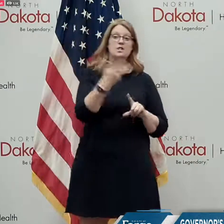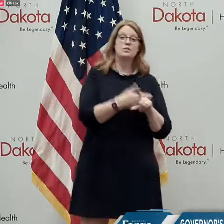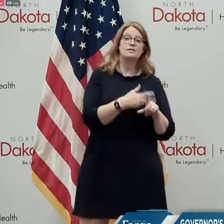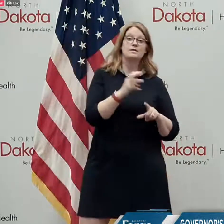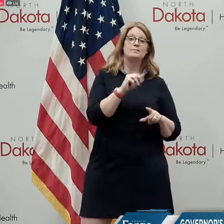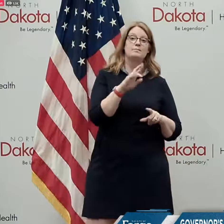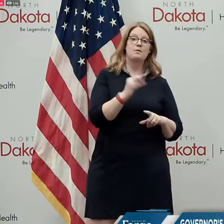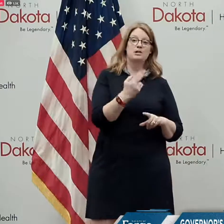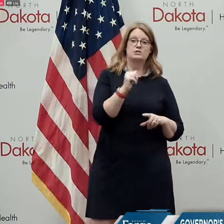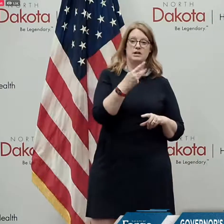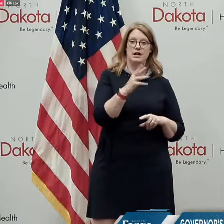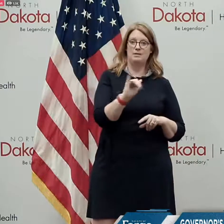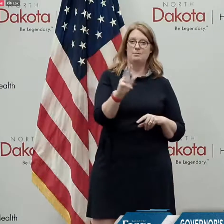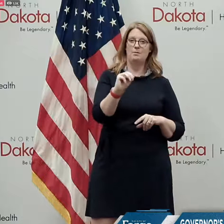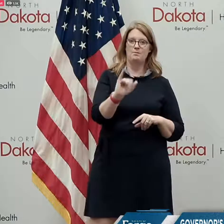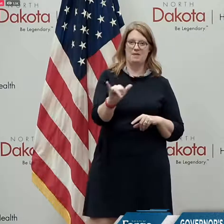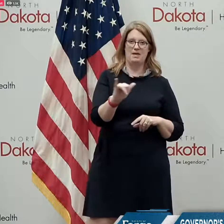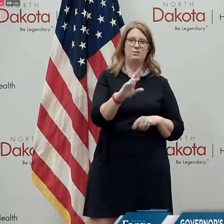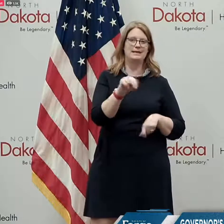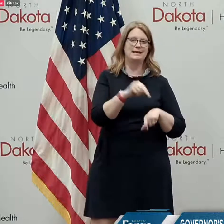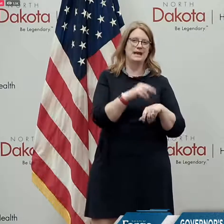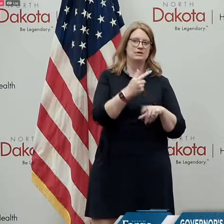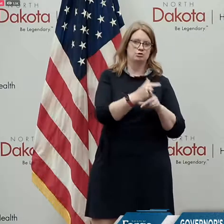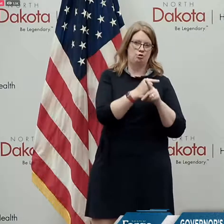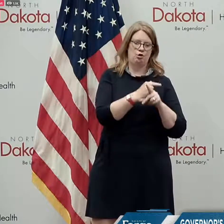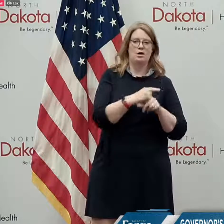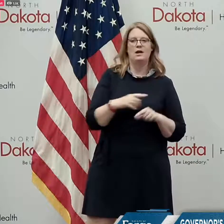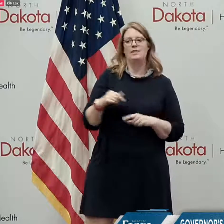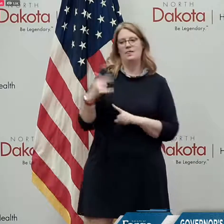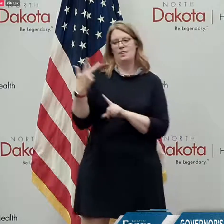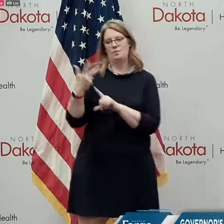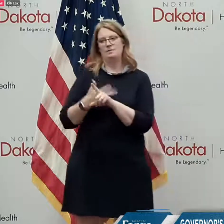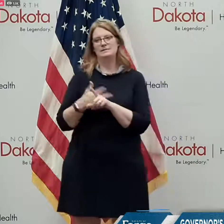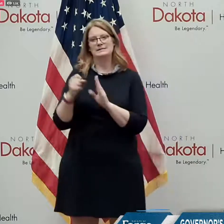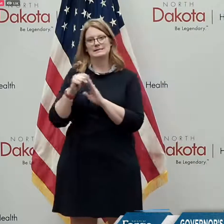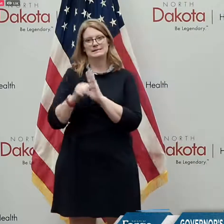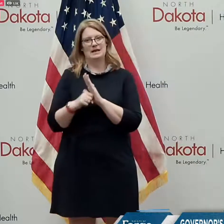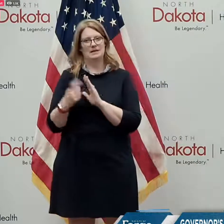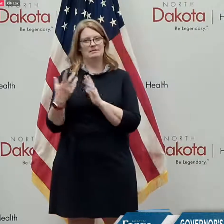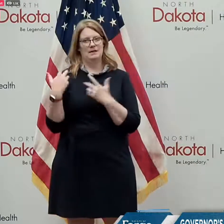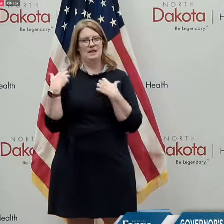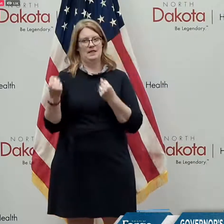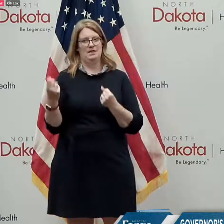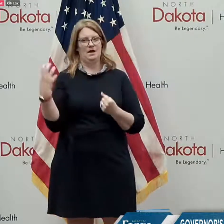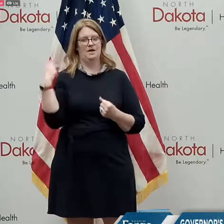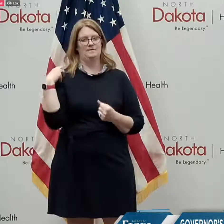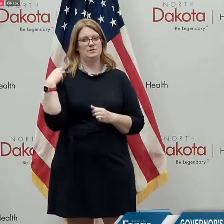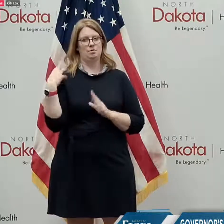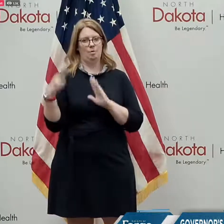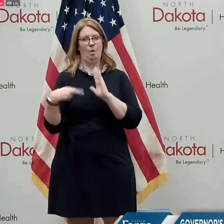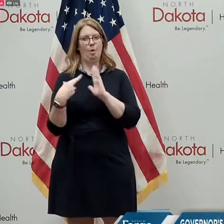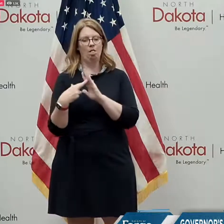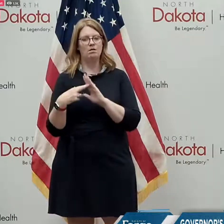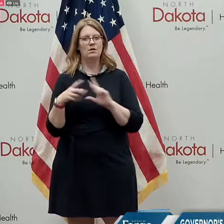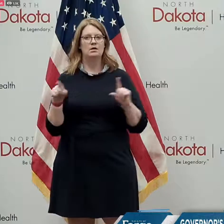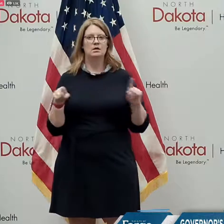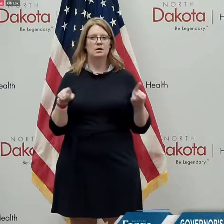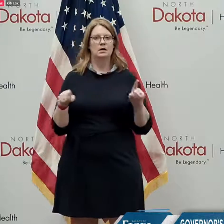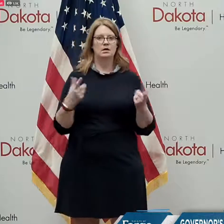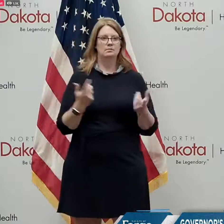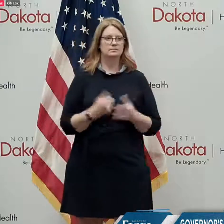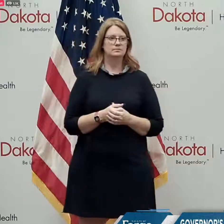April, May with the National Guard, and 3 months in the state health officer role. And I understand when you're making the kind